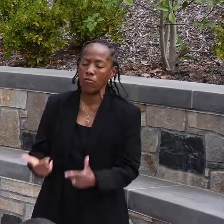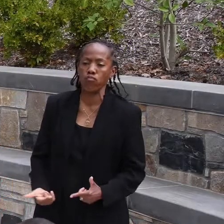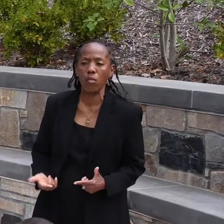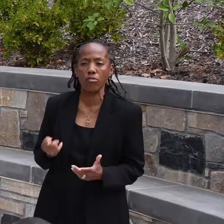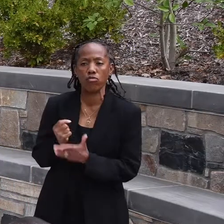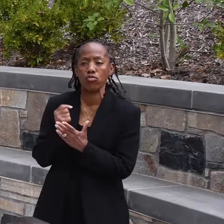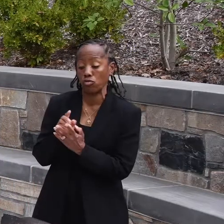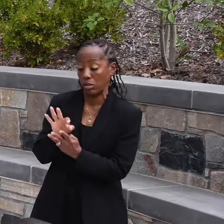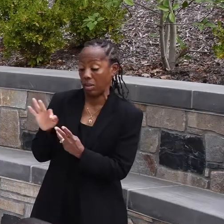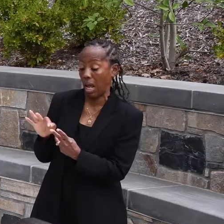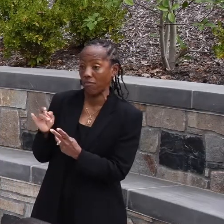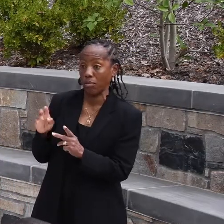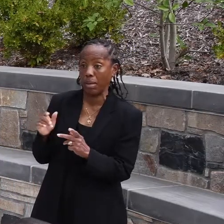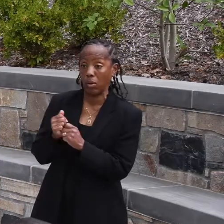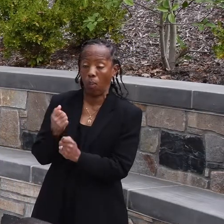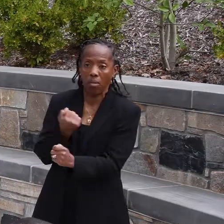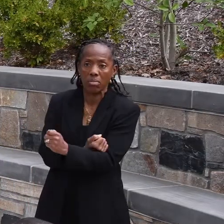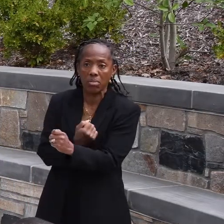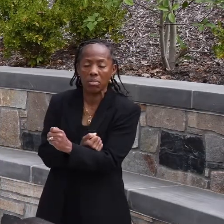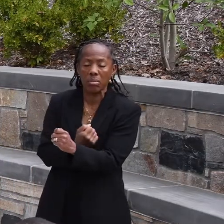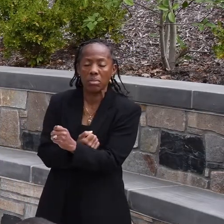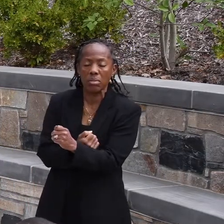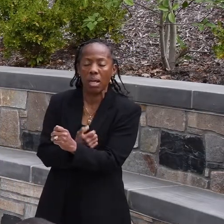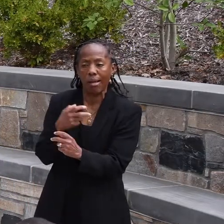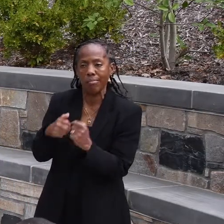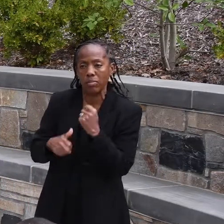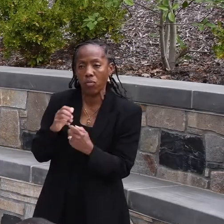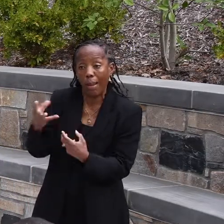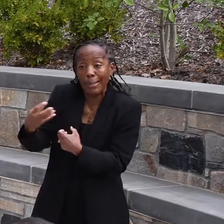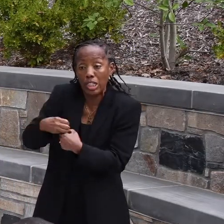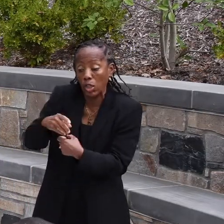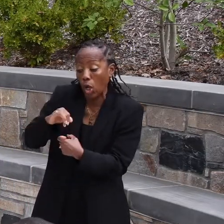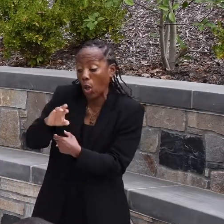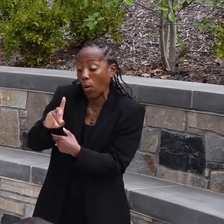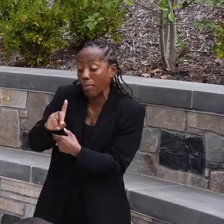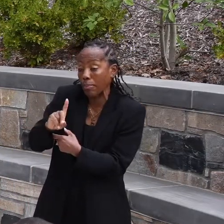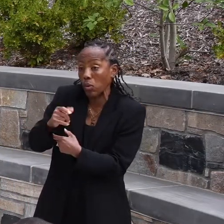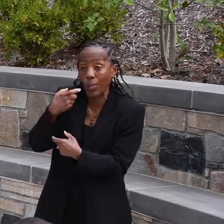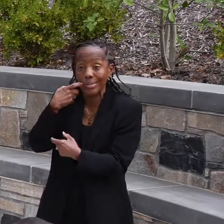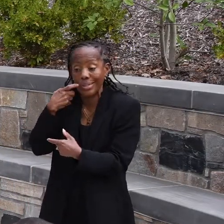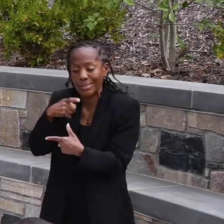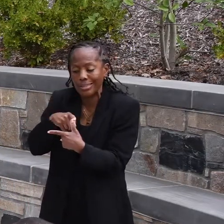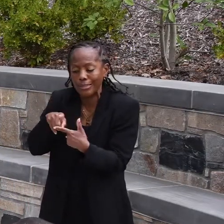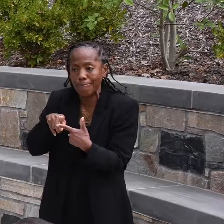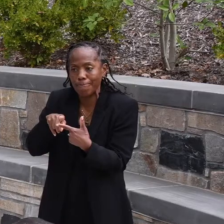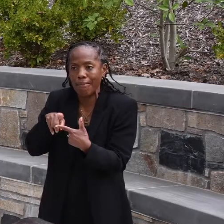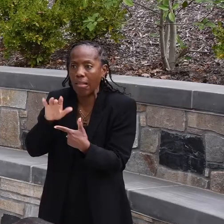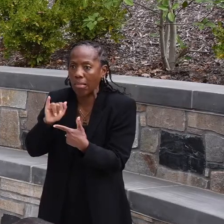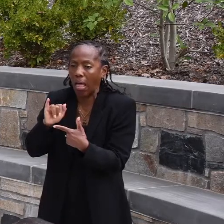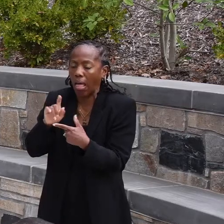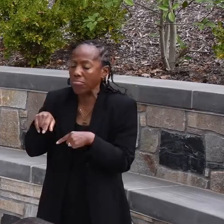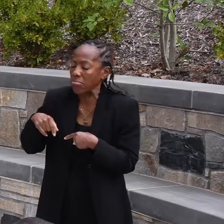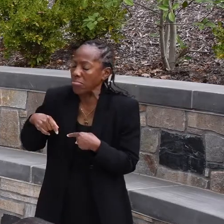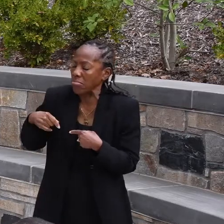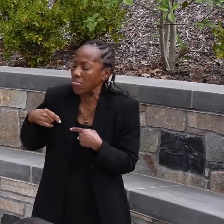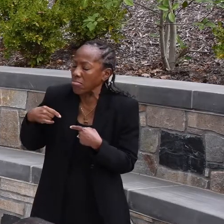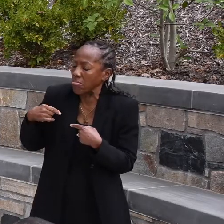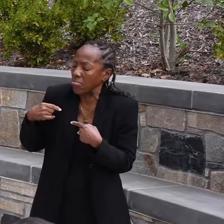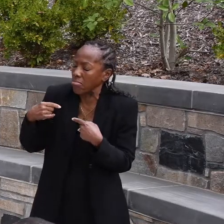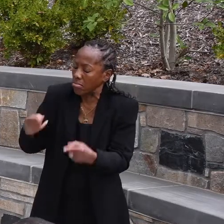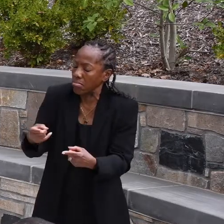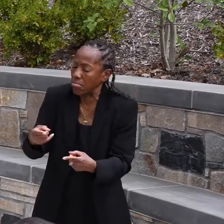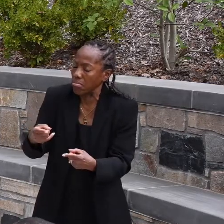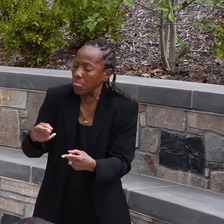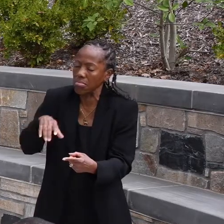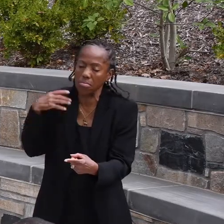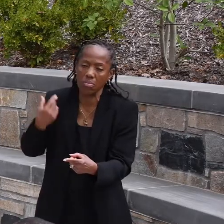Residential treatment options for people with substance use disorders, including opioid addiction, have been and continue